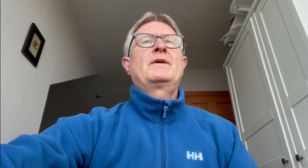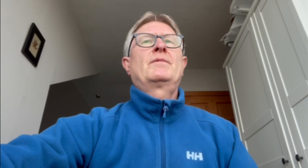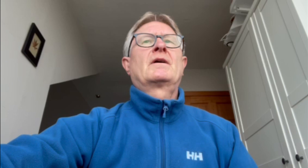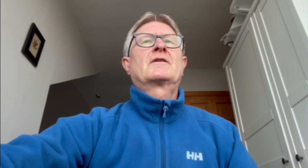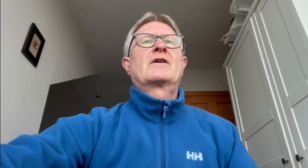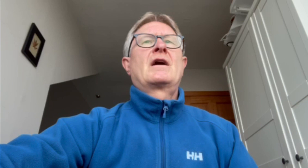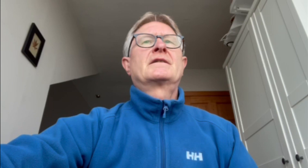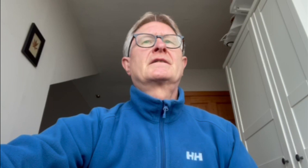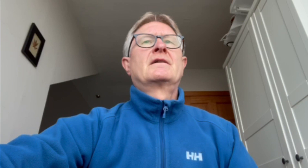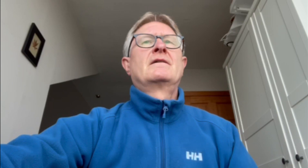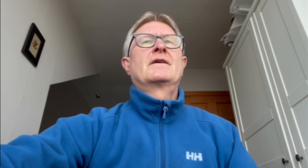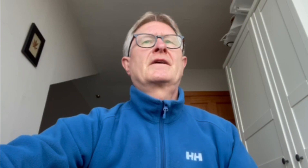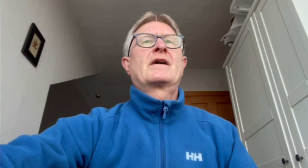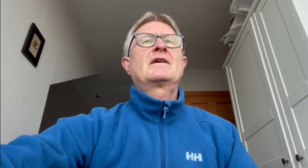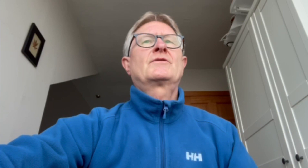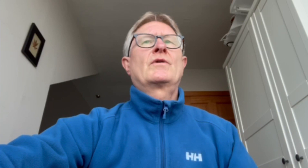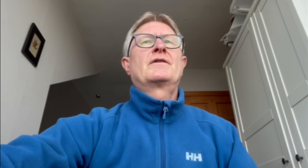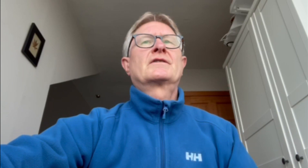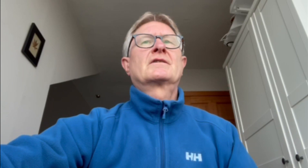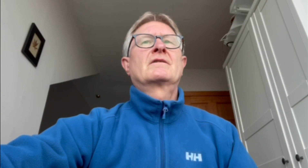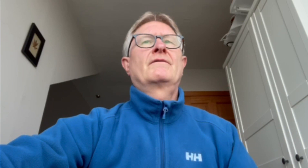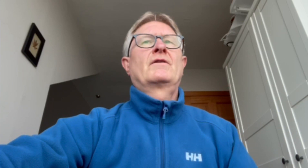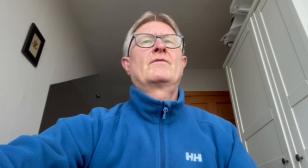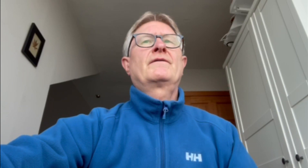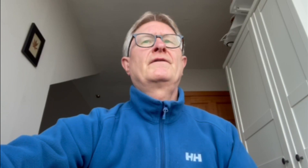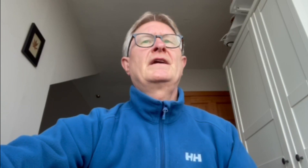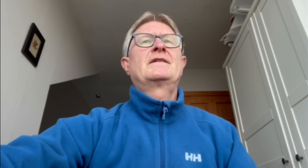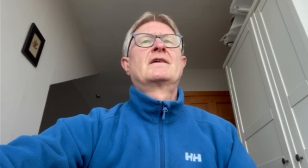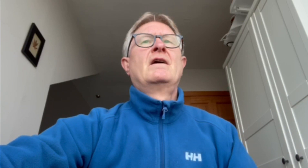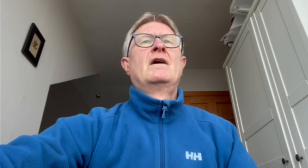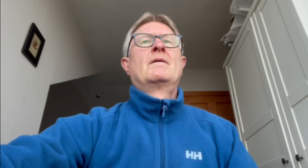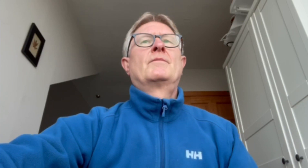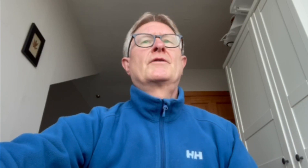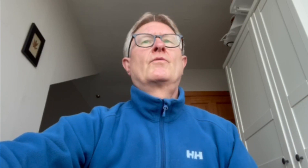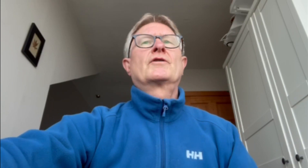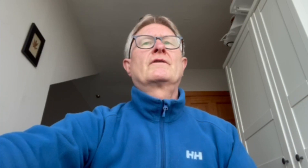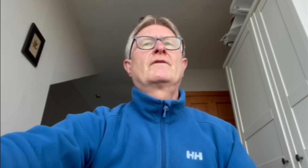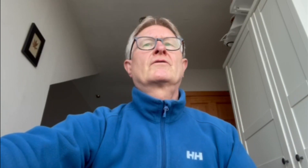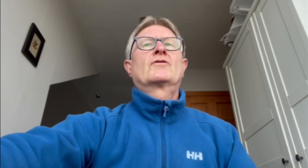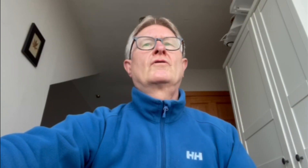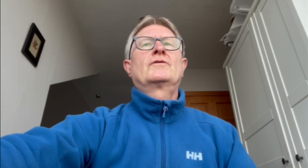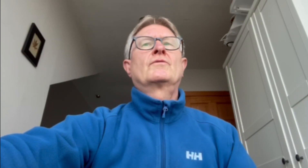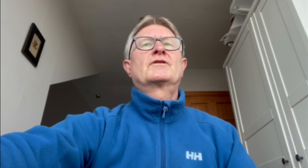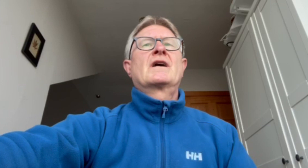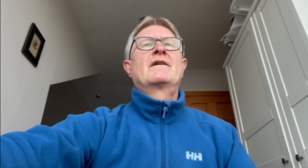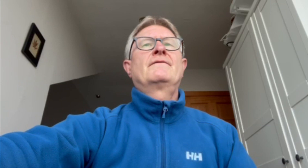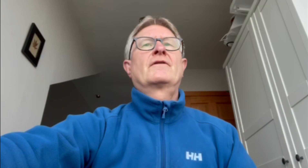people are grass. The grass withers, the flower fades, but the word of our God will stand